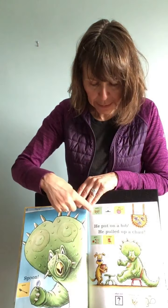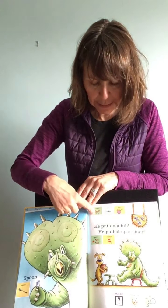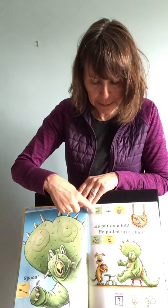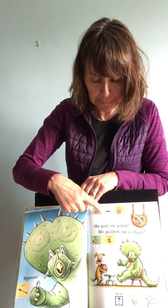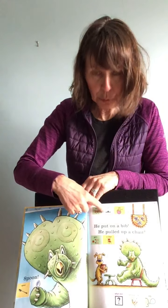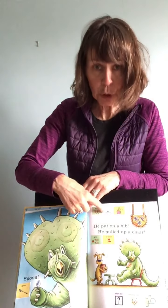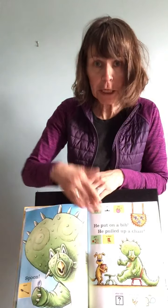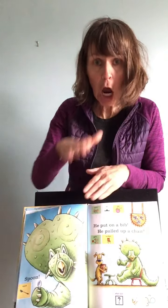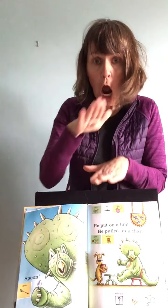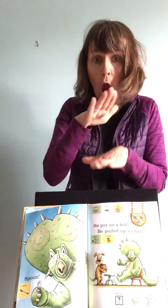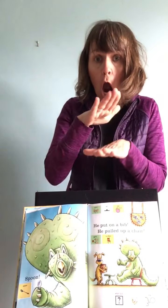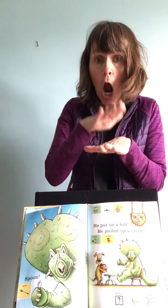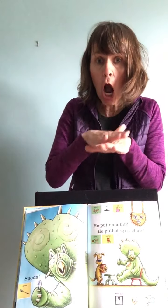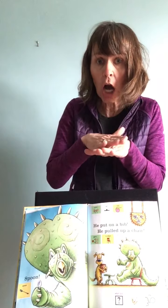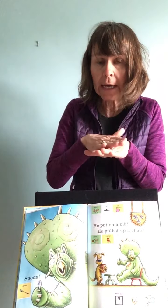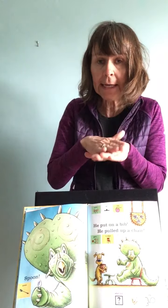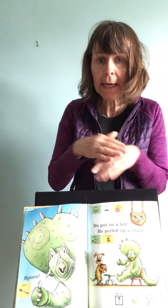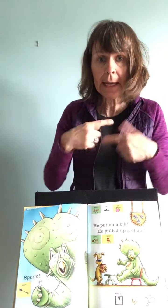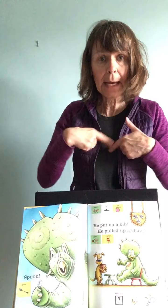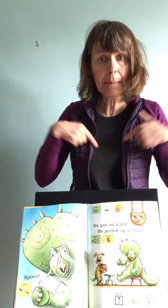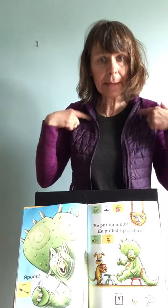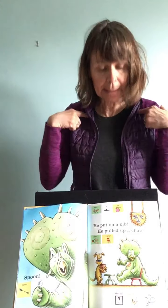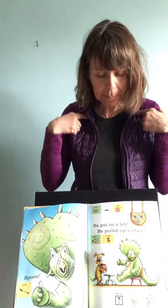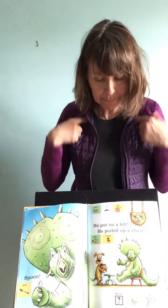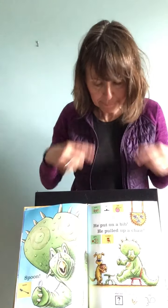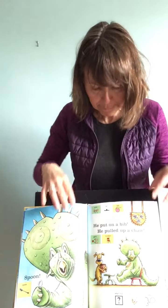He put on a bib